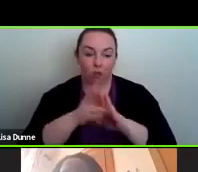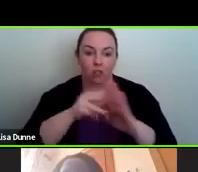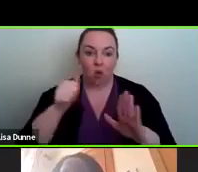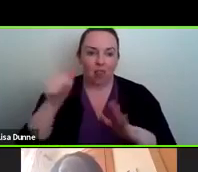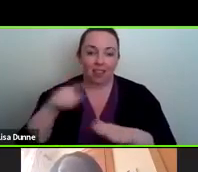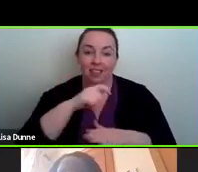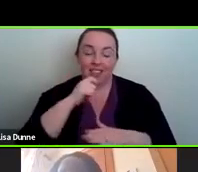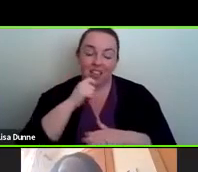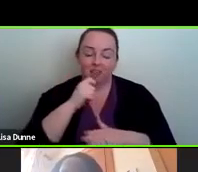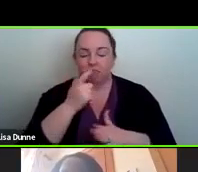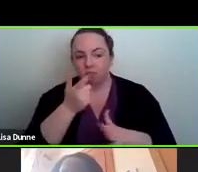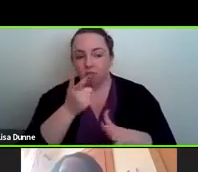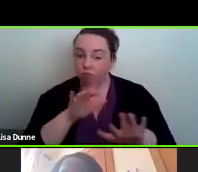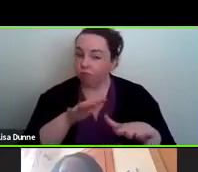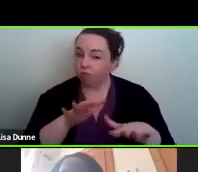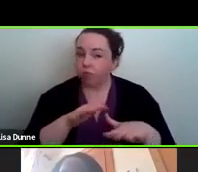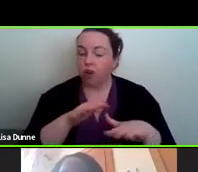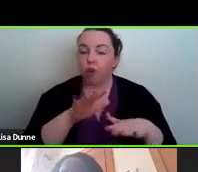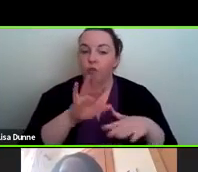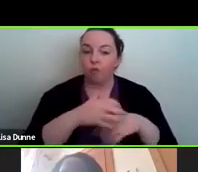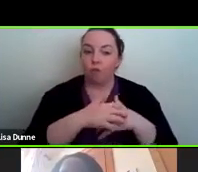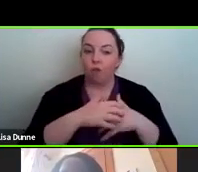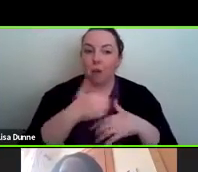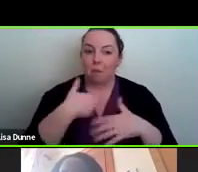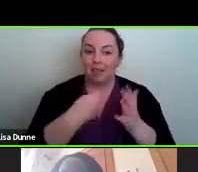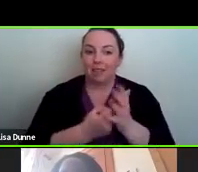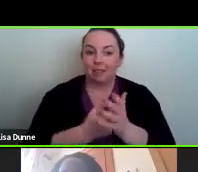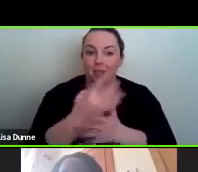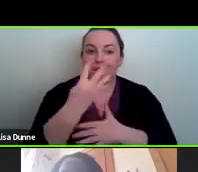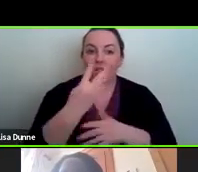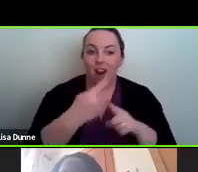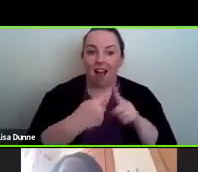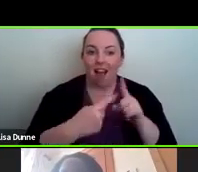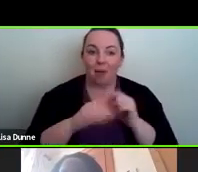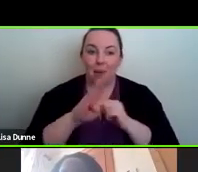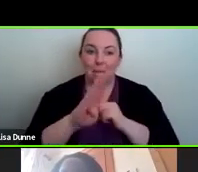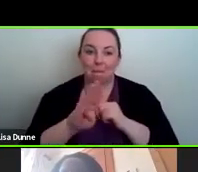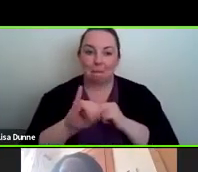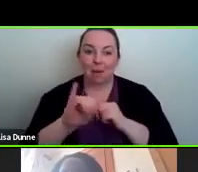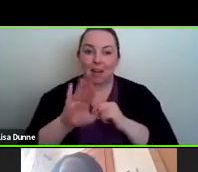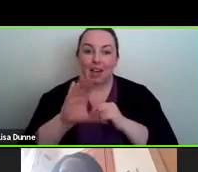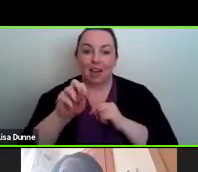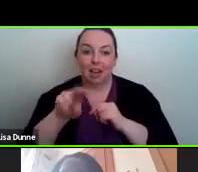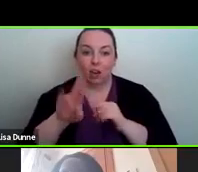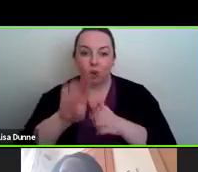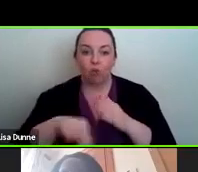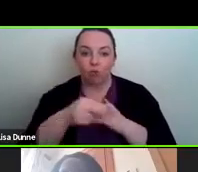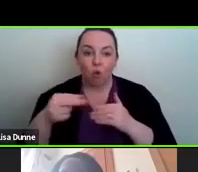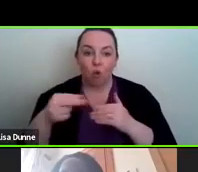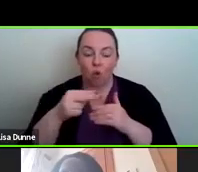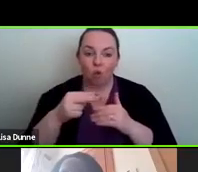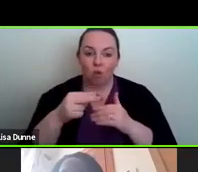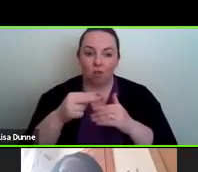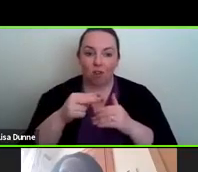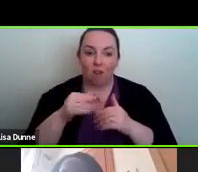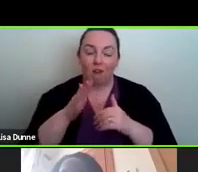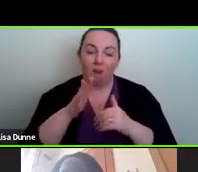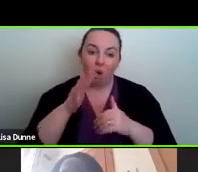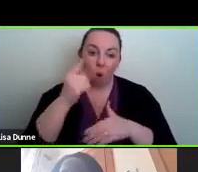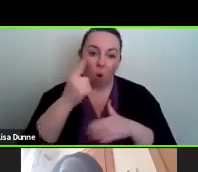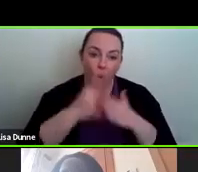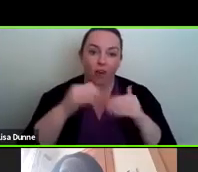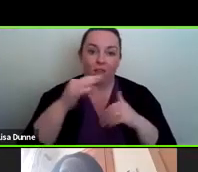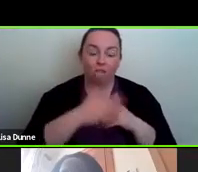moderate estimate, that we're spending €4.5 billion on the cost of poverty, on just